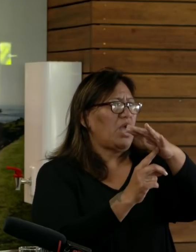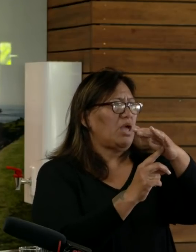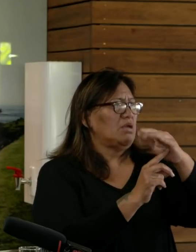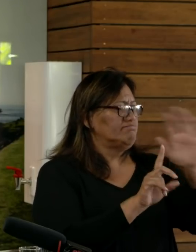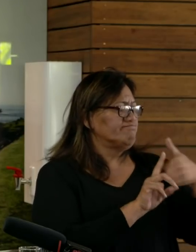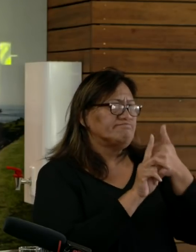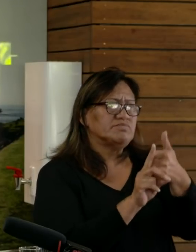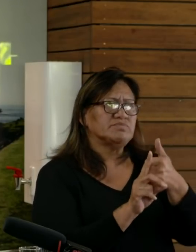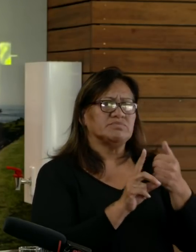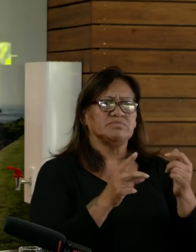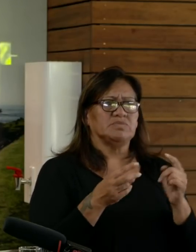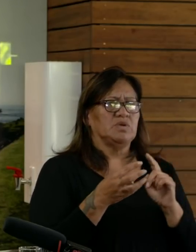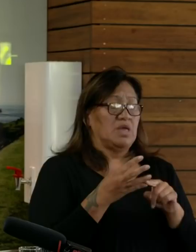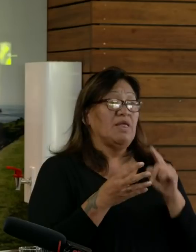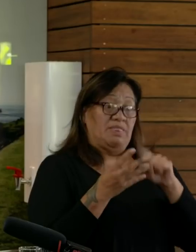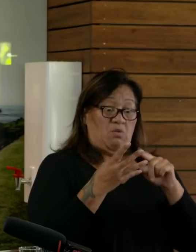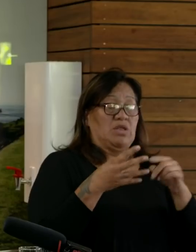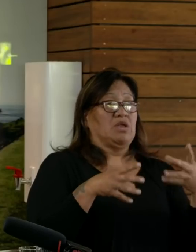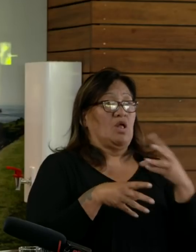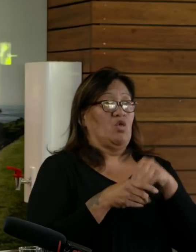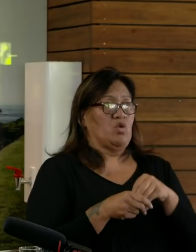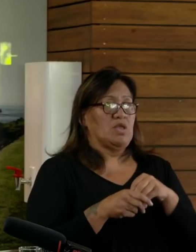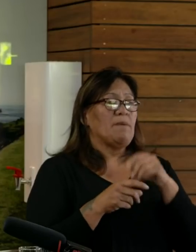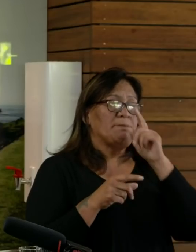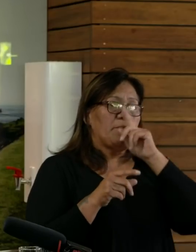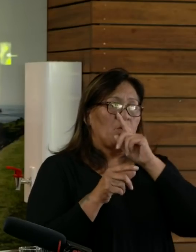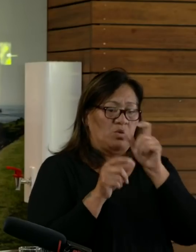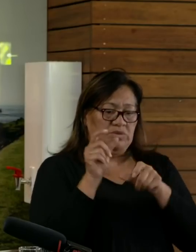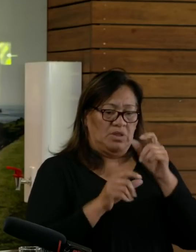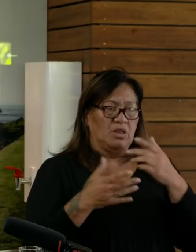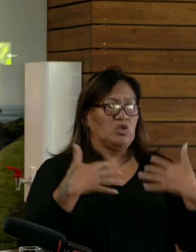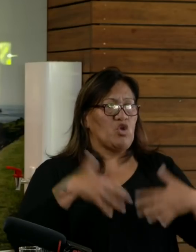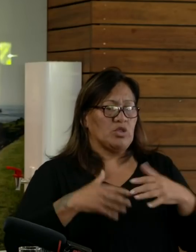wing support, which included patient transfer on Monday.